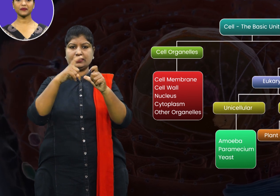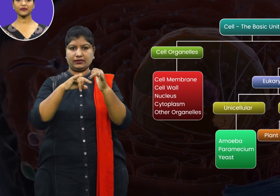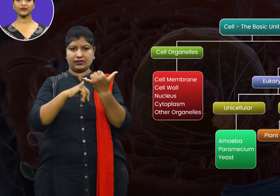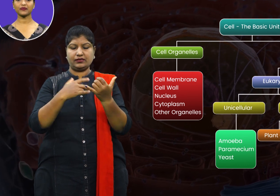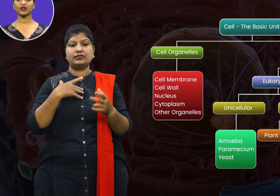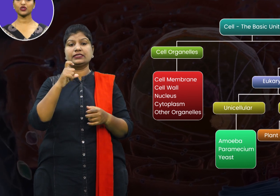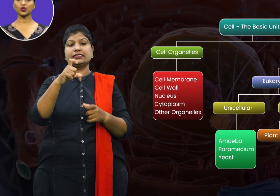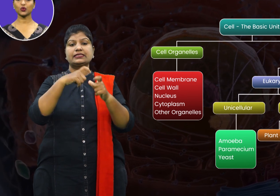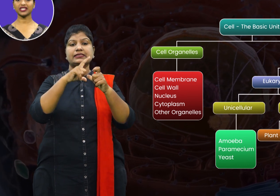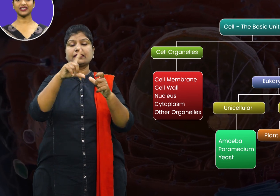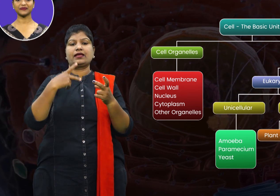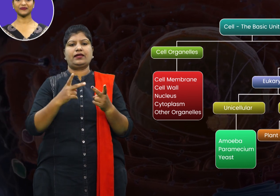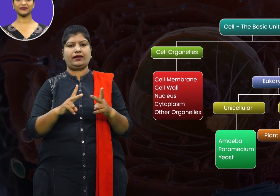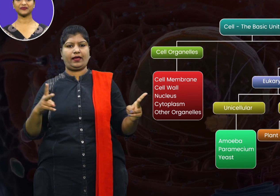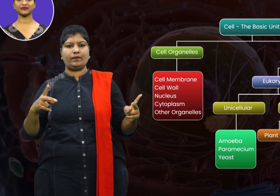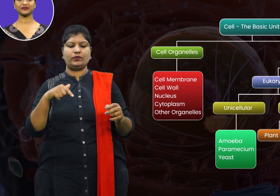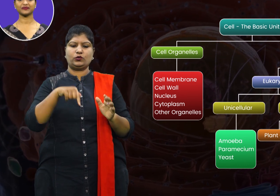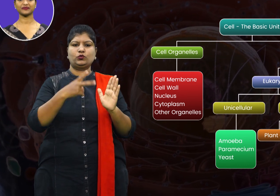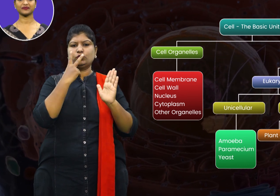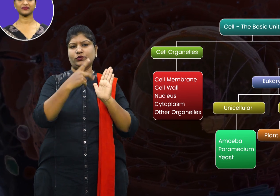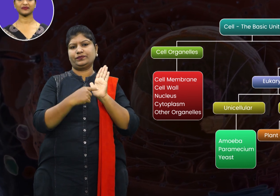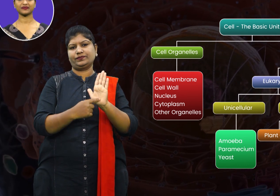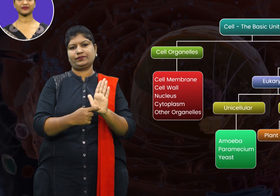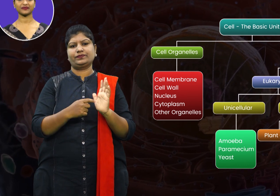types shown here.